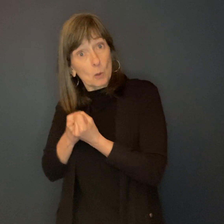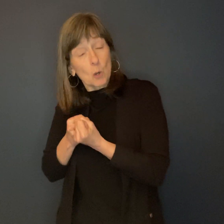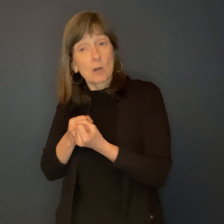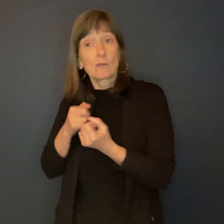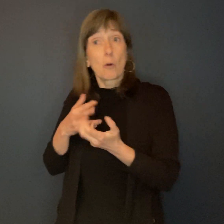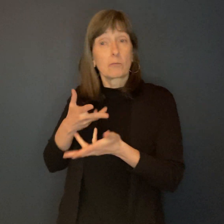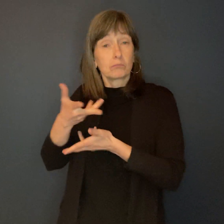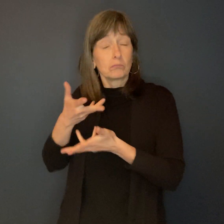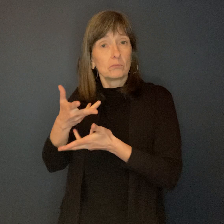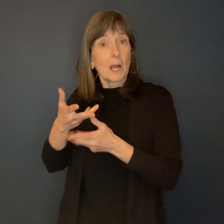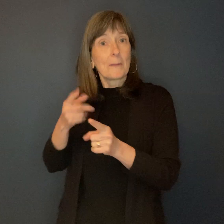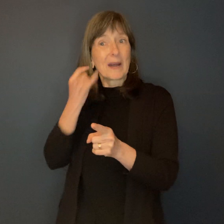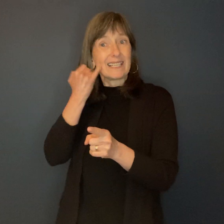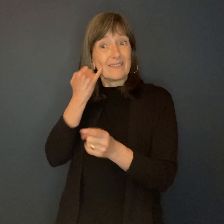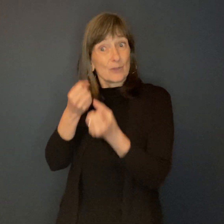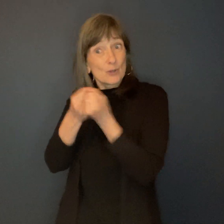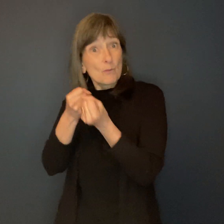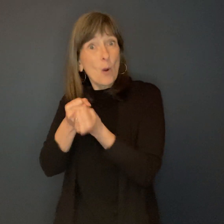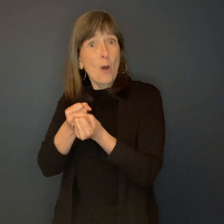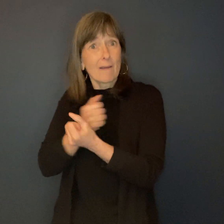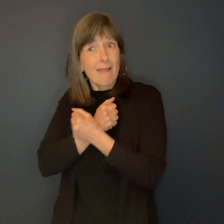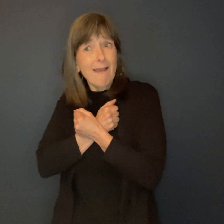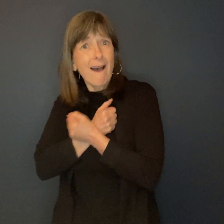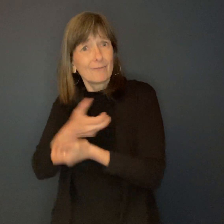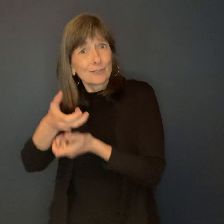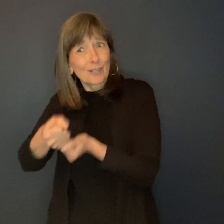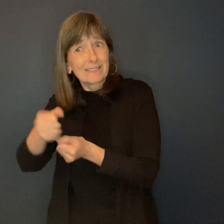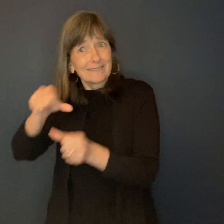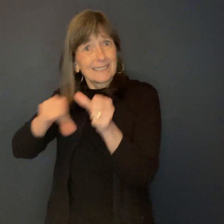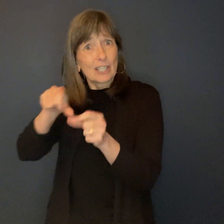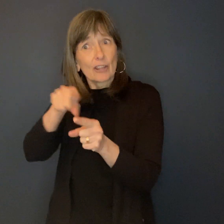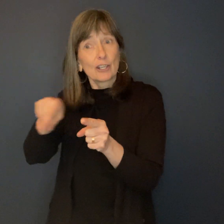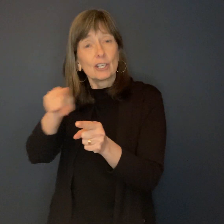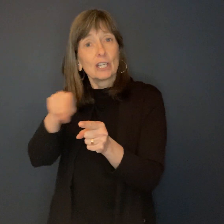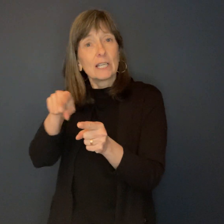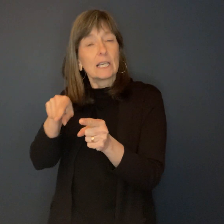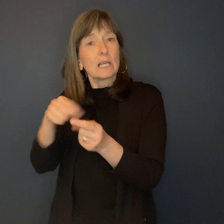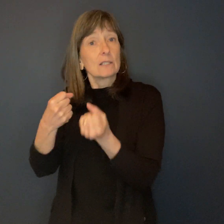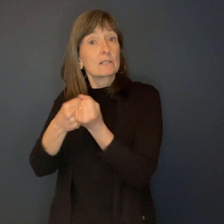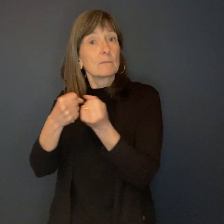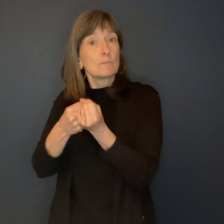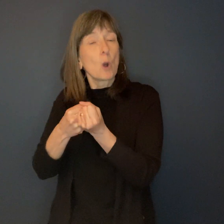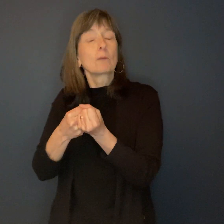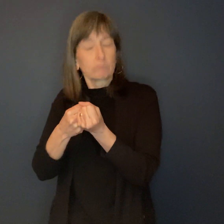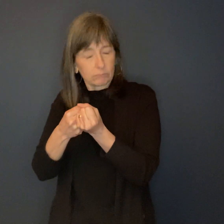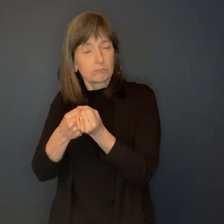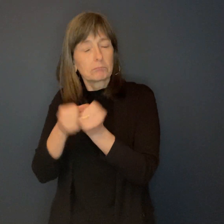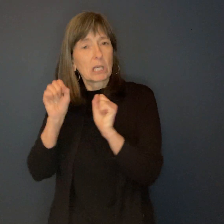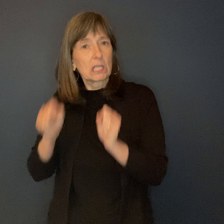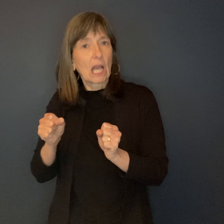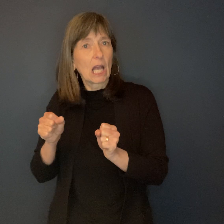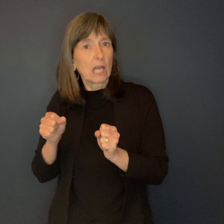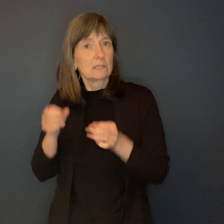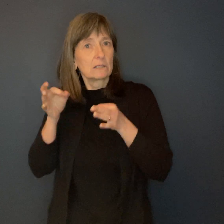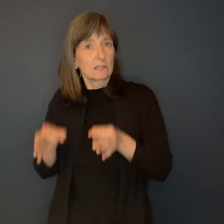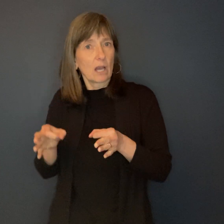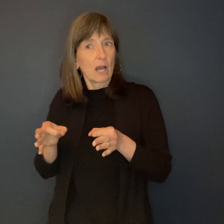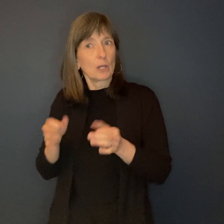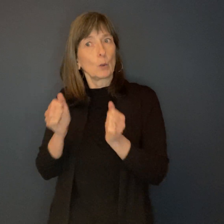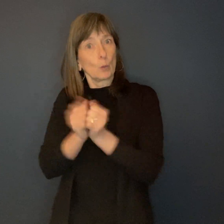loving, trusting supports should be able to use those as currency to make legally binding decisions. So that